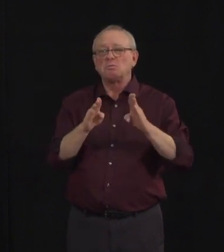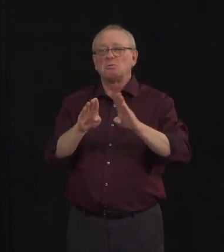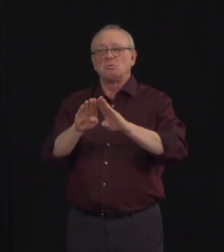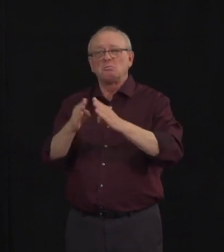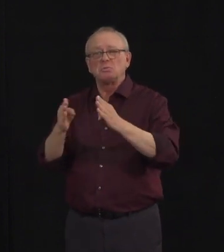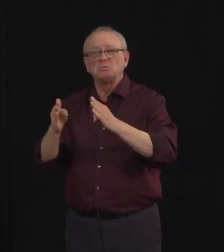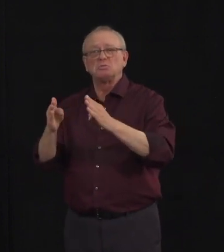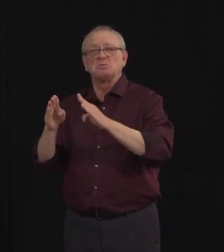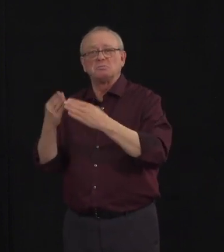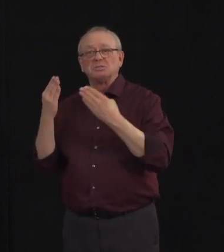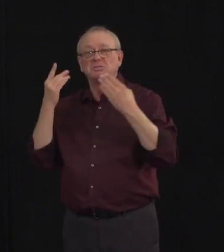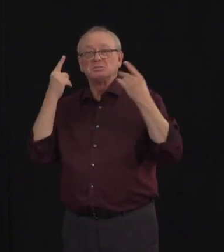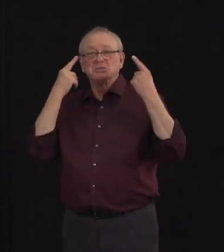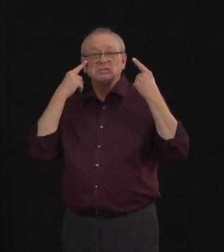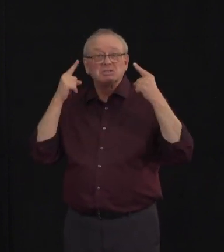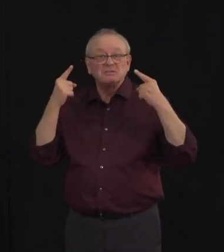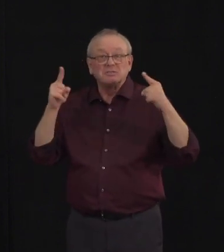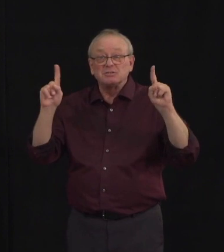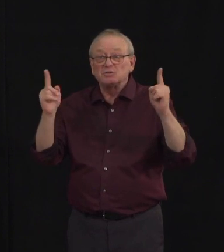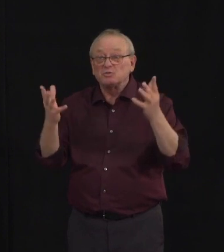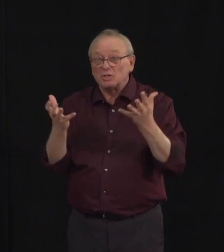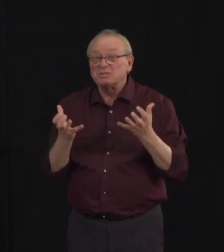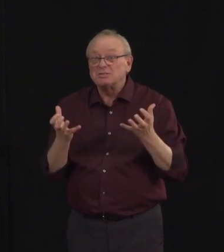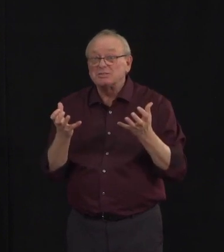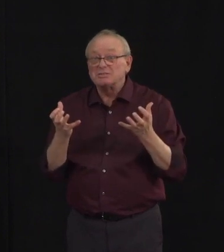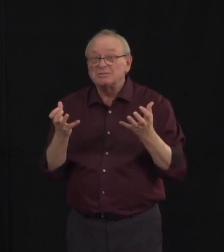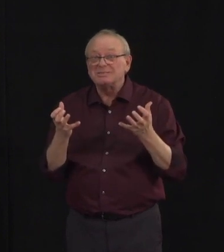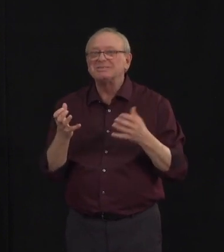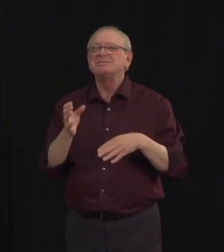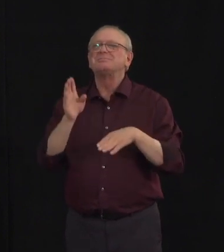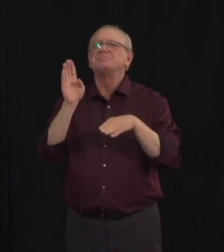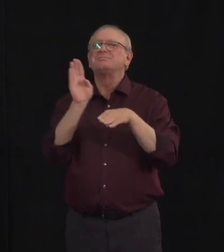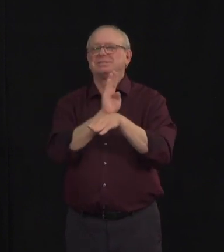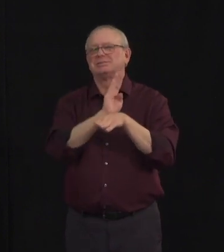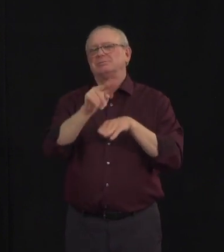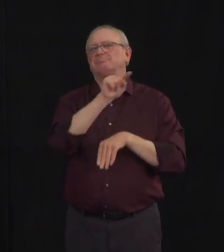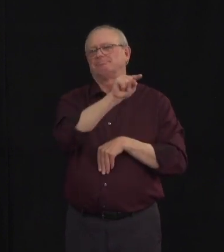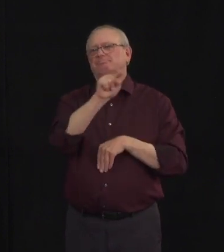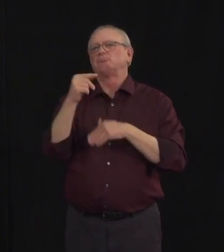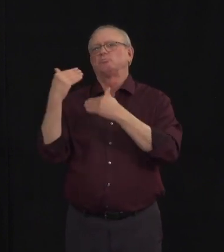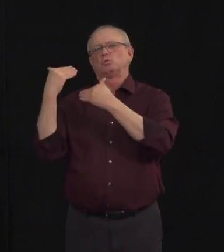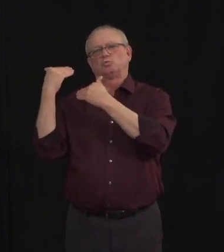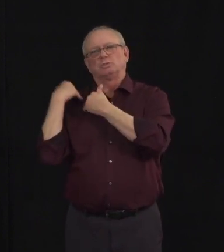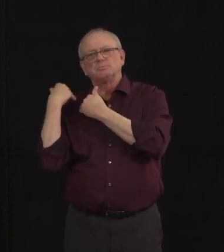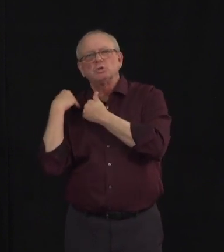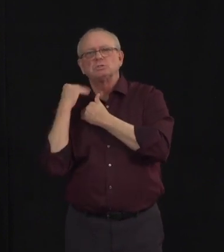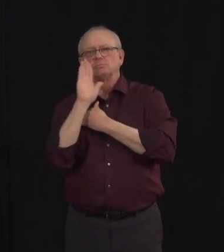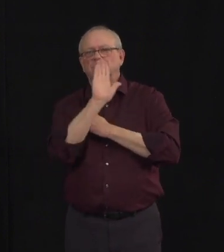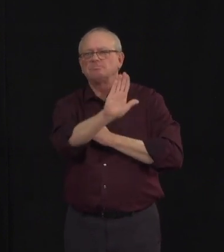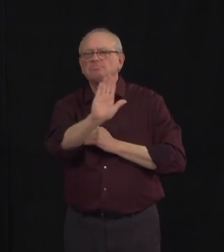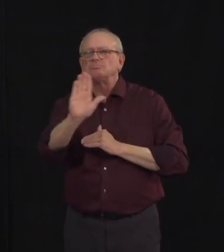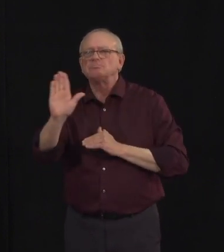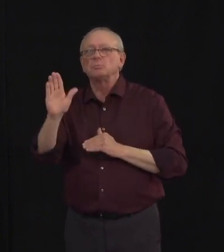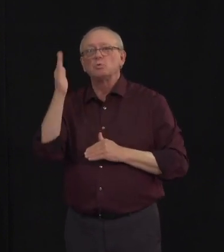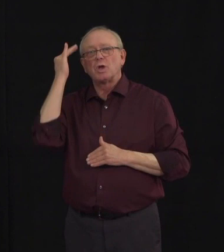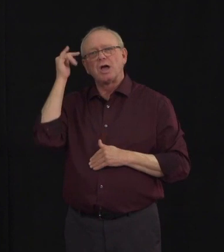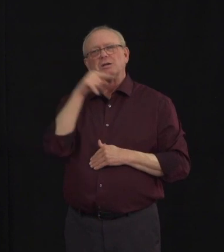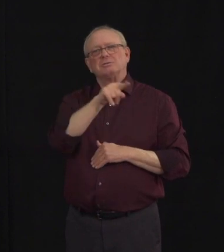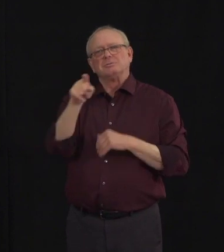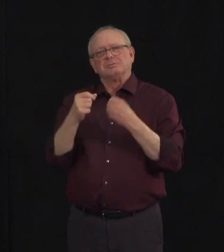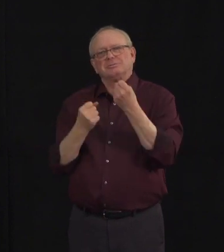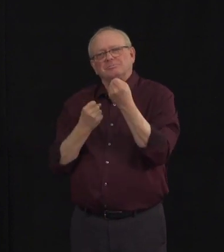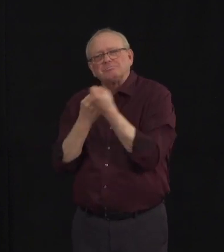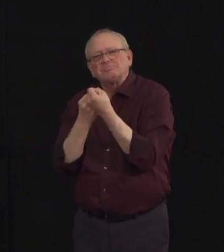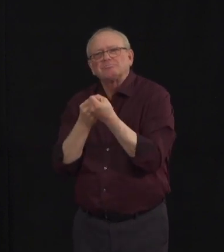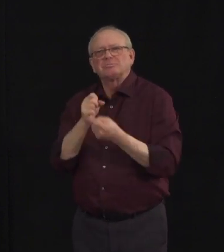acting responsibly, and I know they will rise to the occasion because it's in the best interest of their staff and customers. So